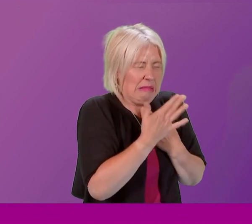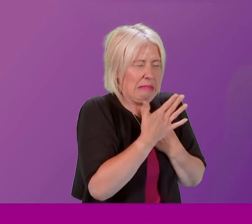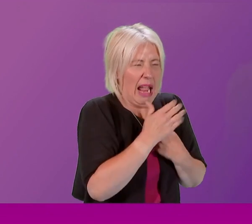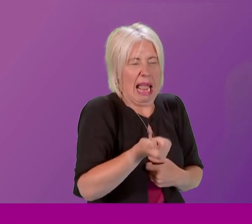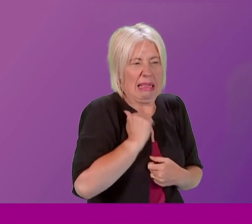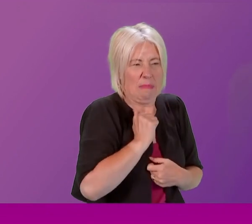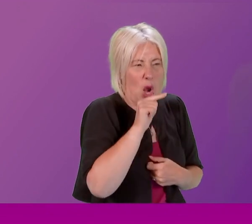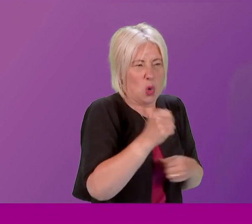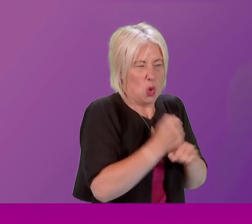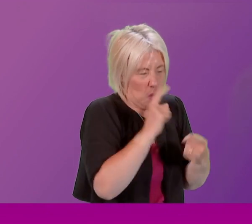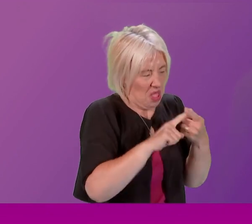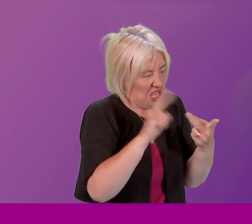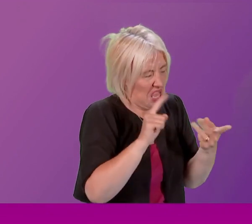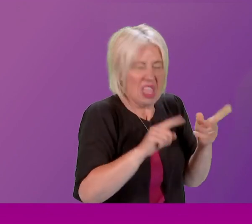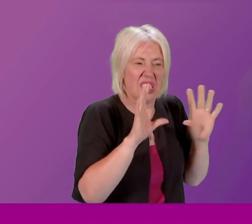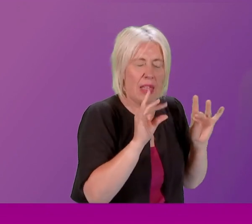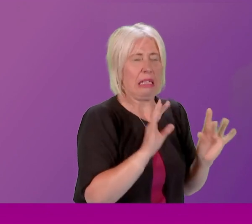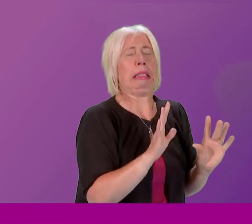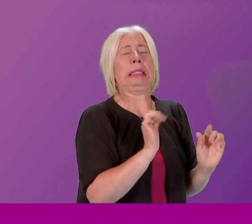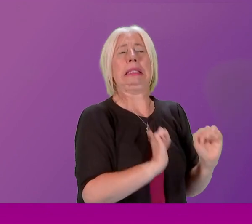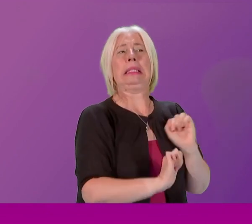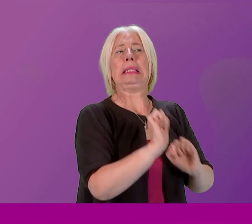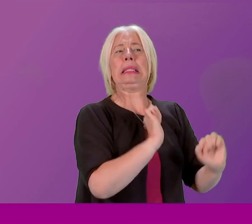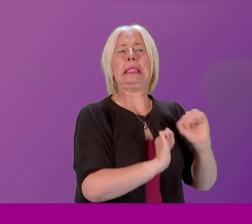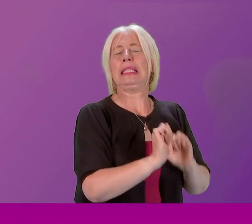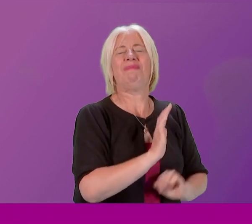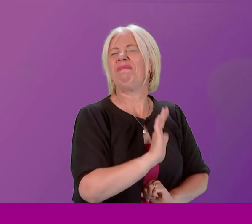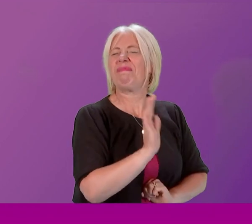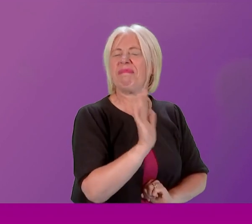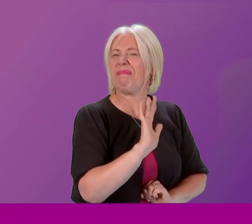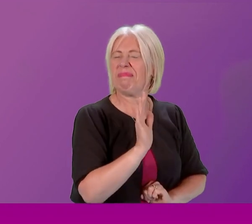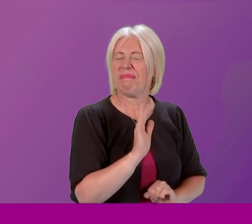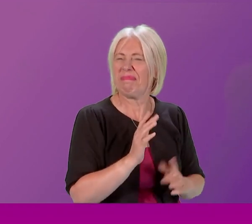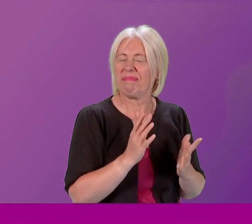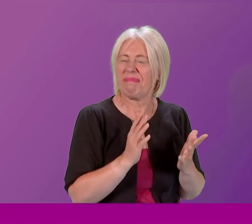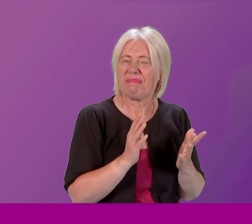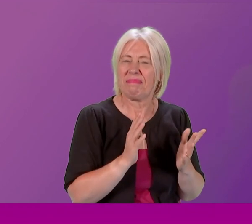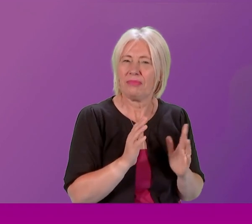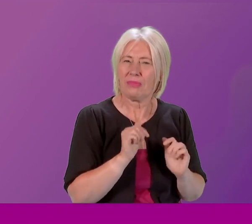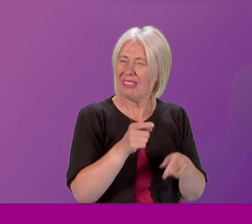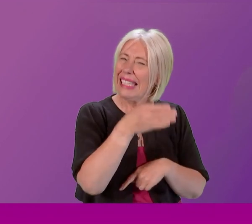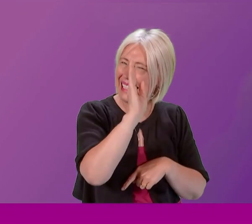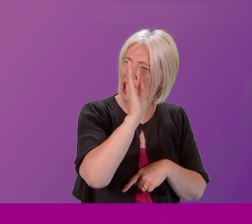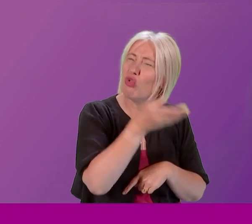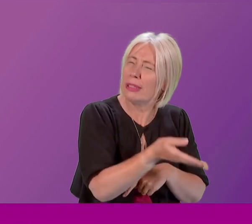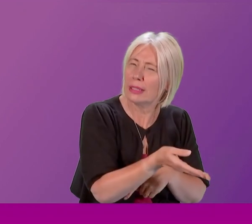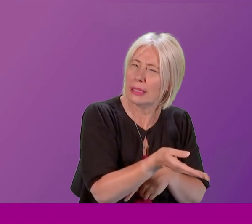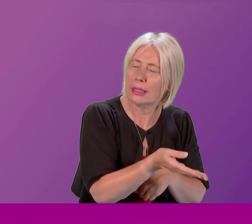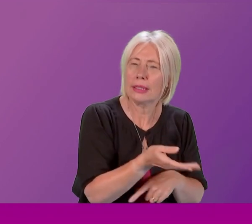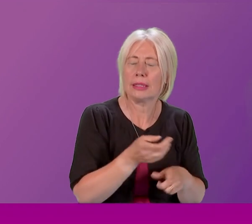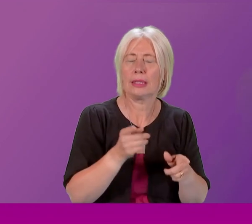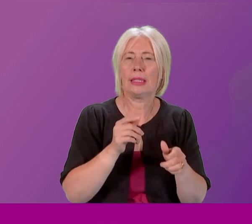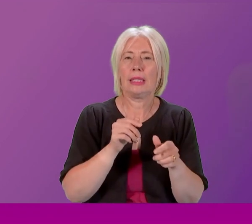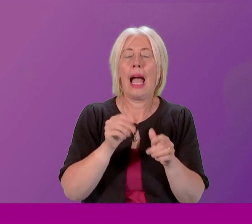us to do something in such a way, then that really is dangerous ground to be on. I